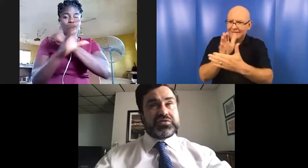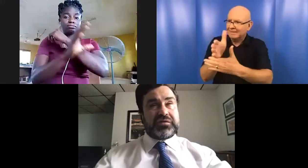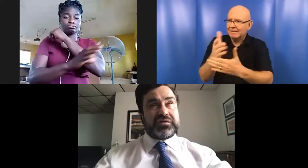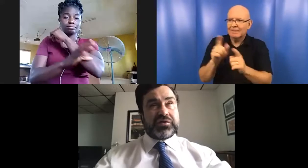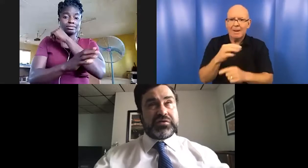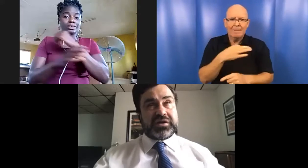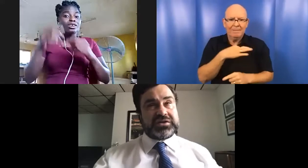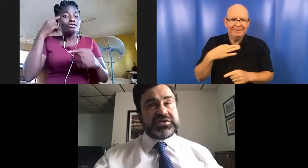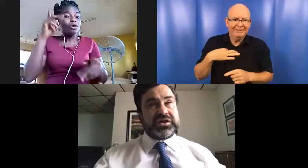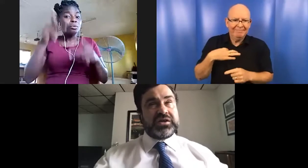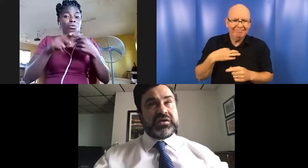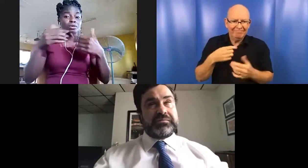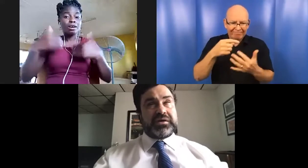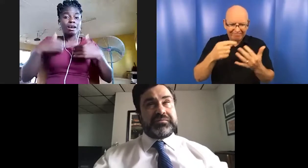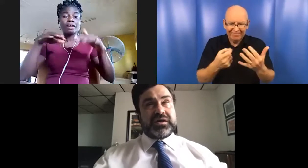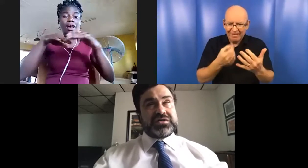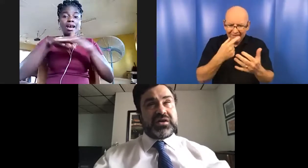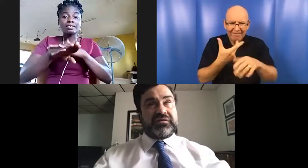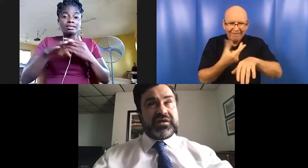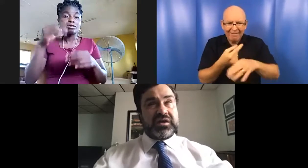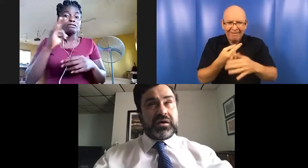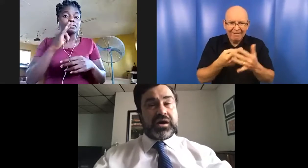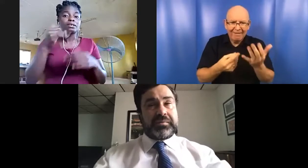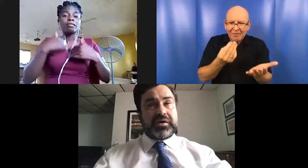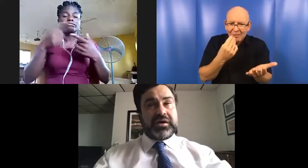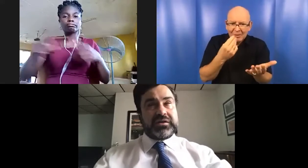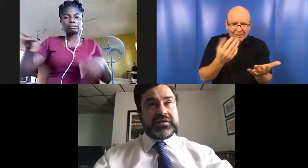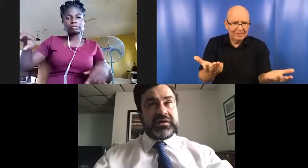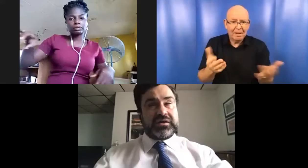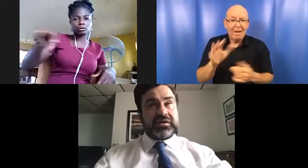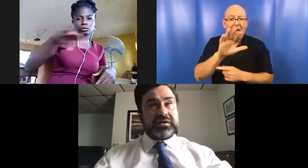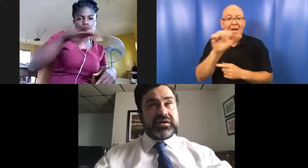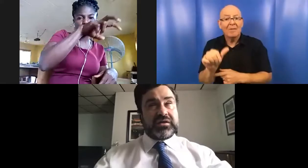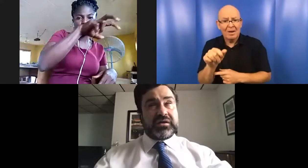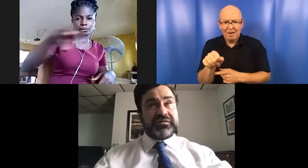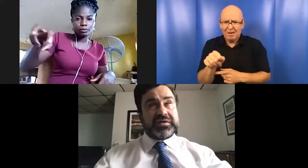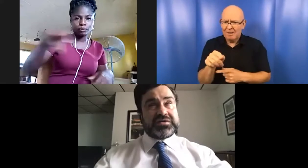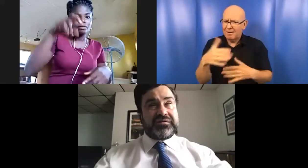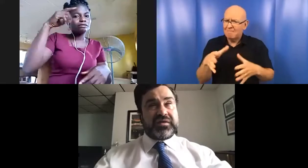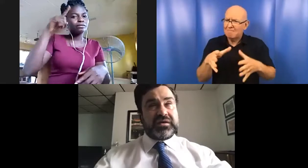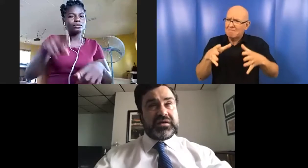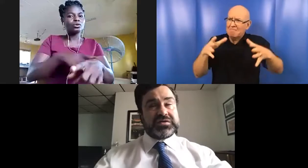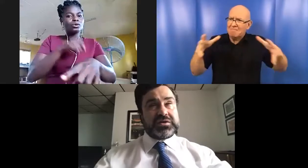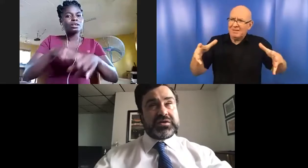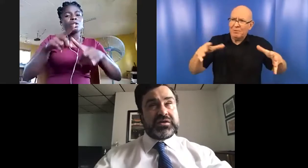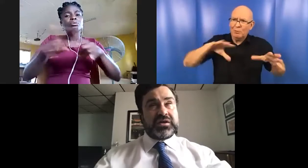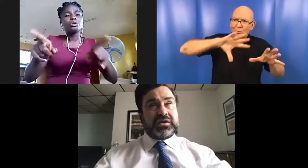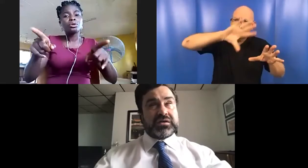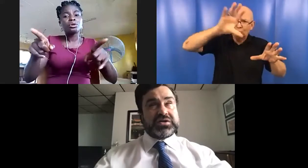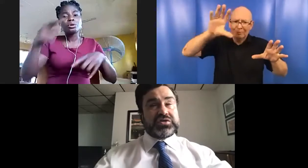have to travel through the country. But because of the lockup, and the governments have